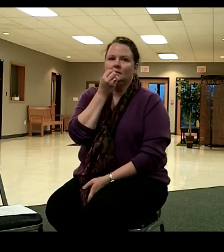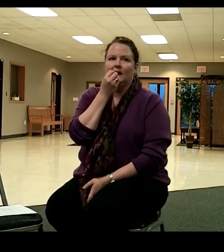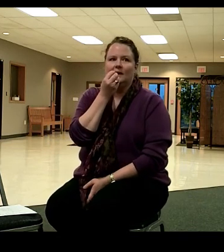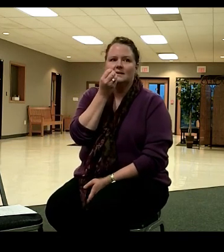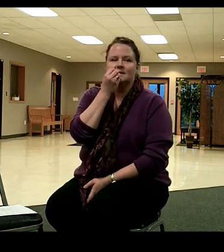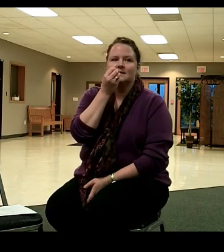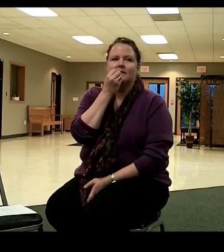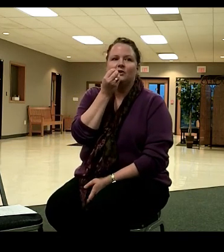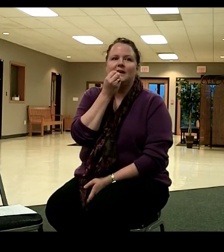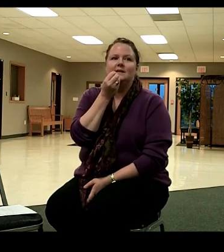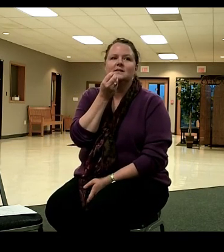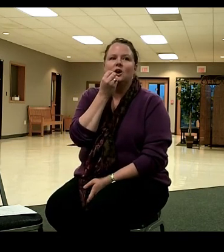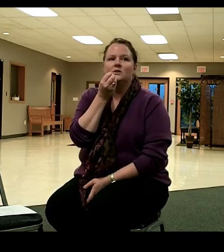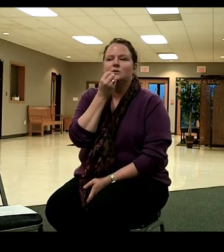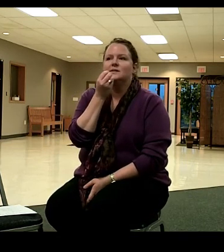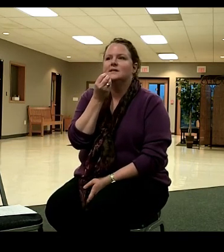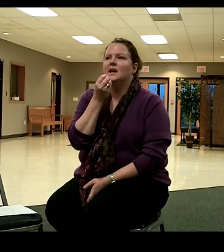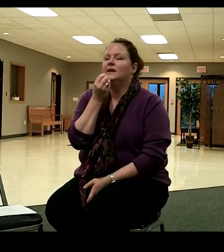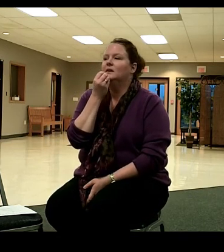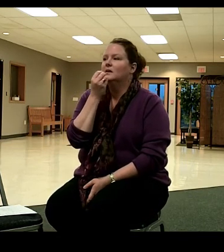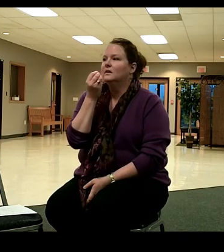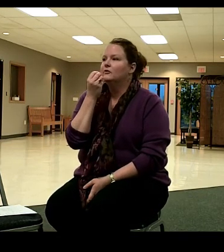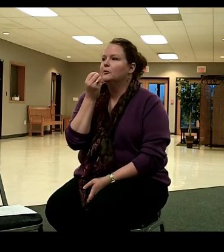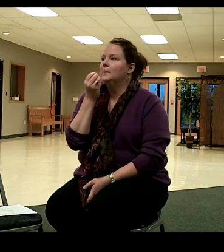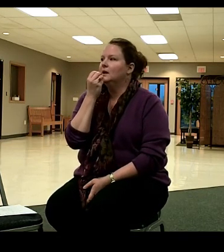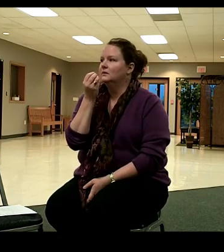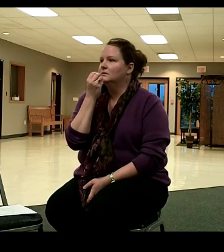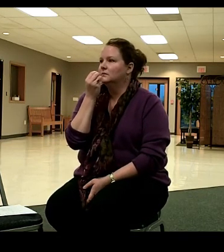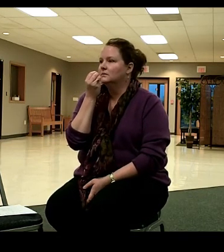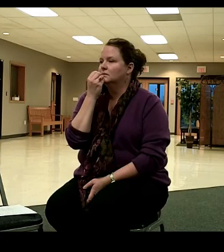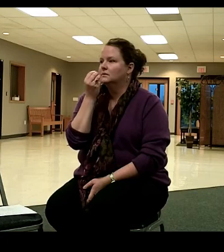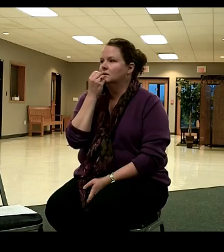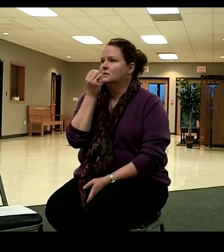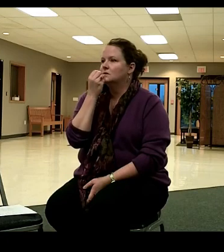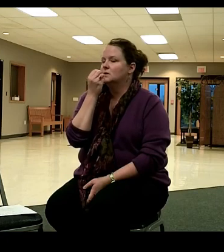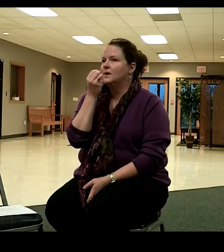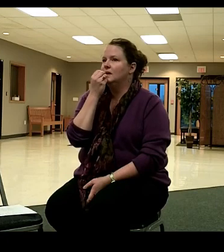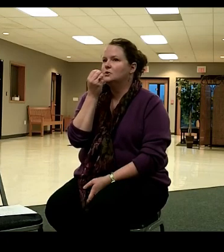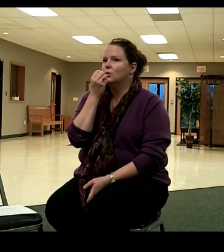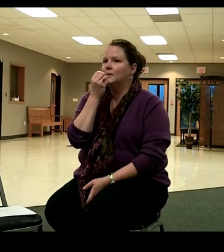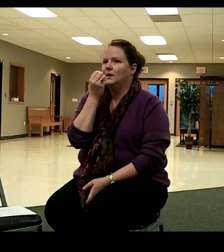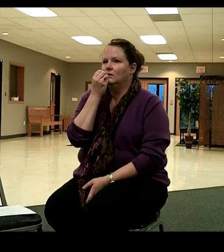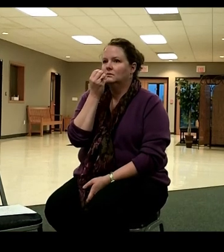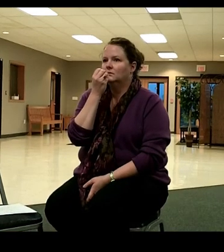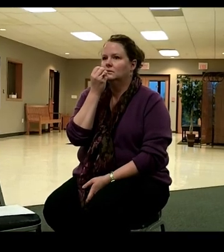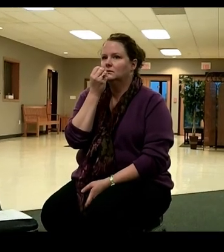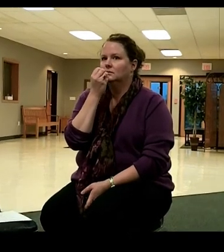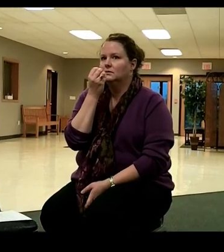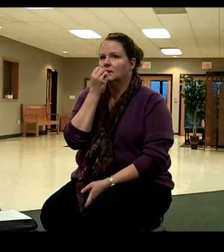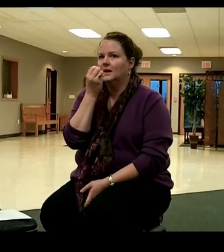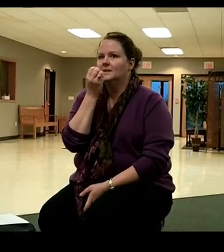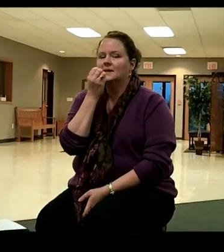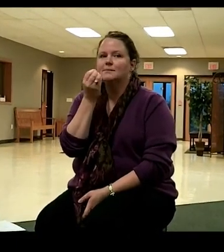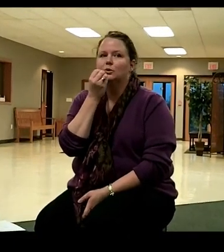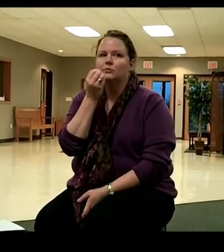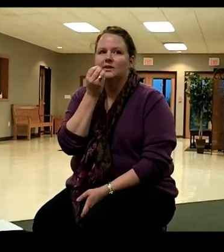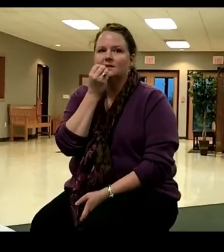Okay? This is the sign for eat. It's also the sign for meal. So eat or meal. Okay? It does move. It is a